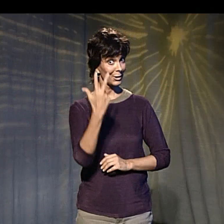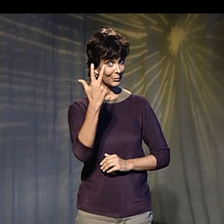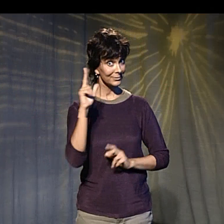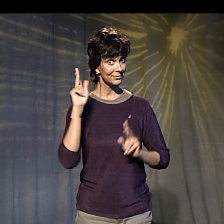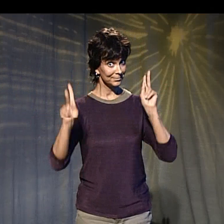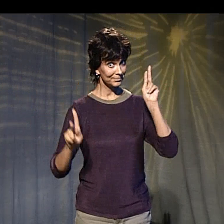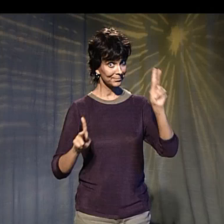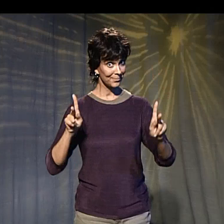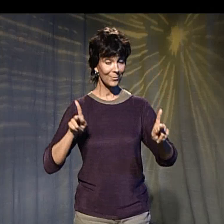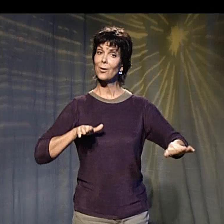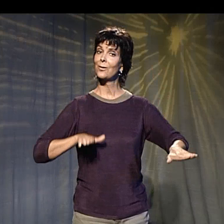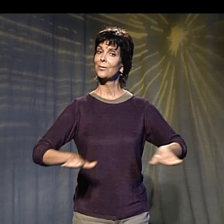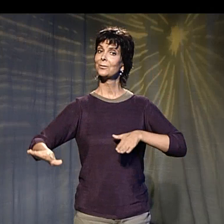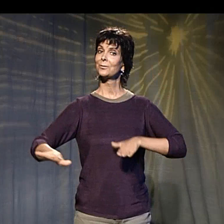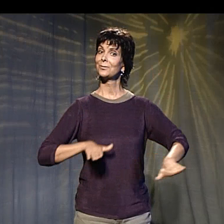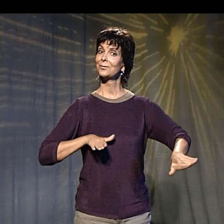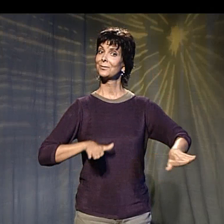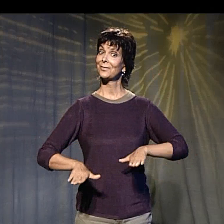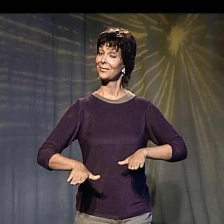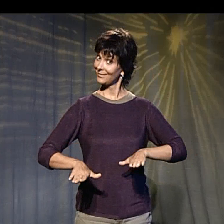It means 3 people are